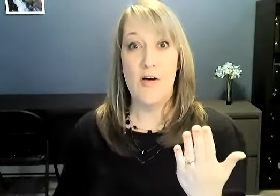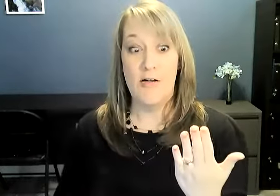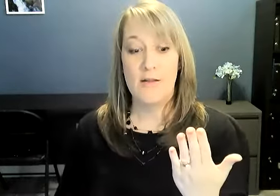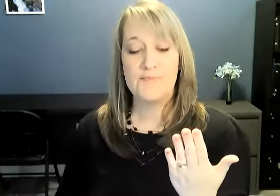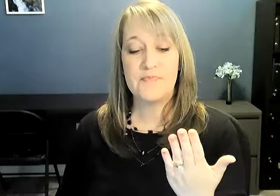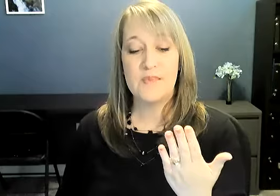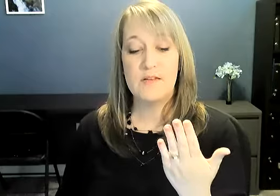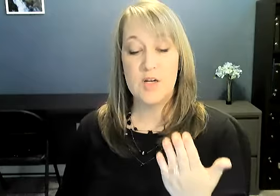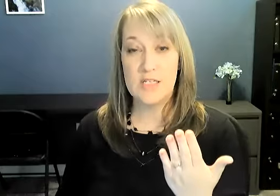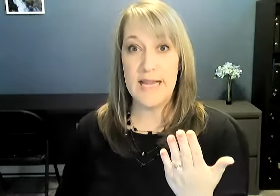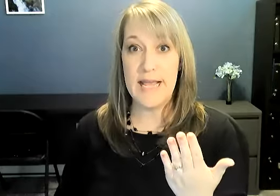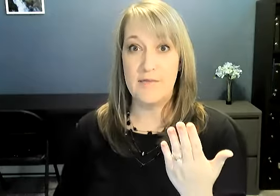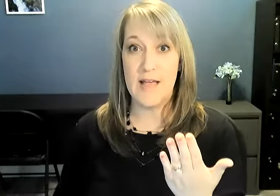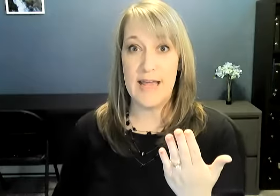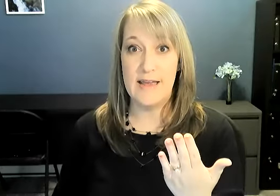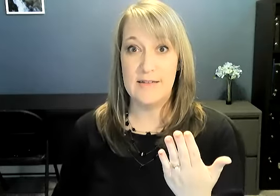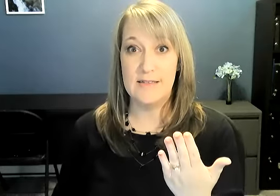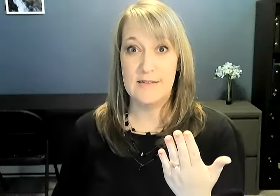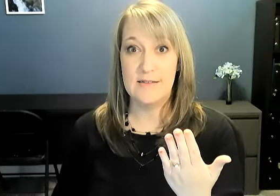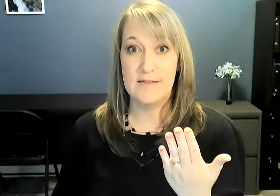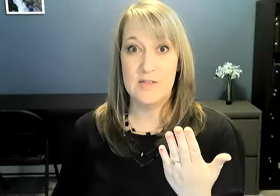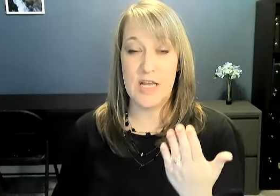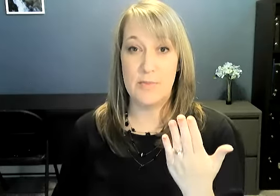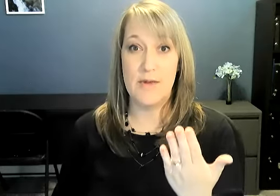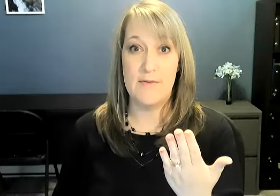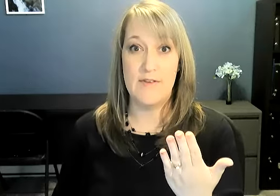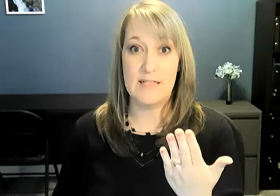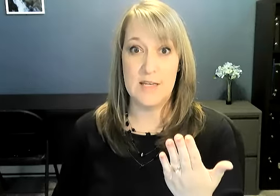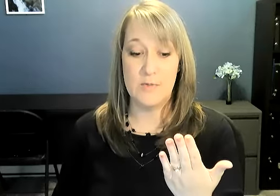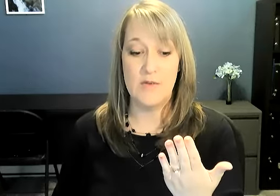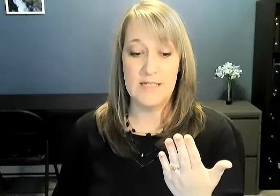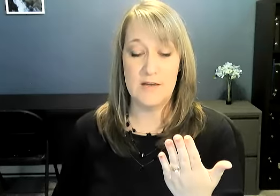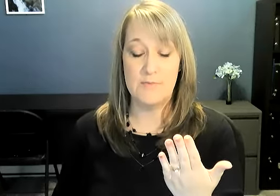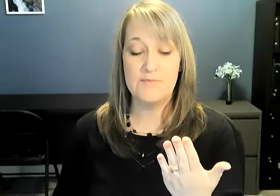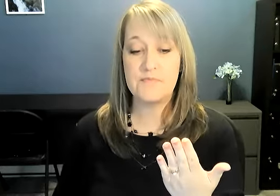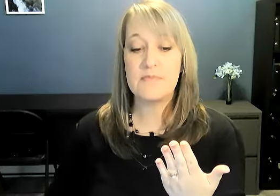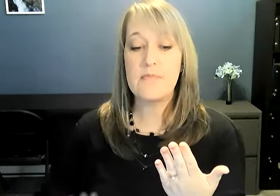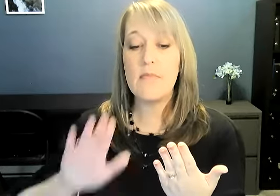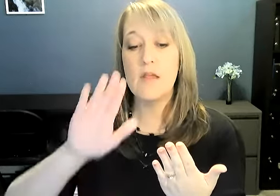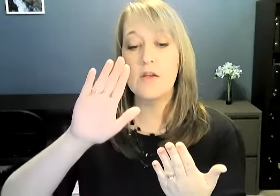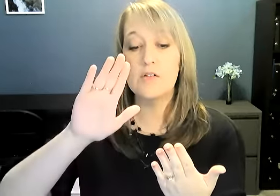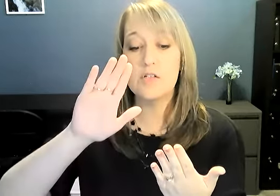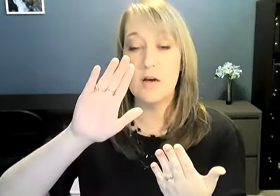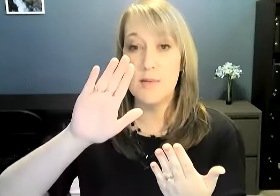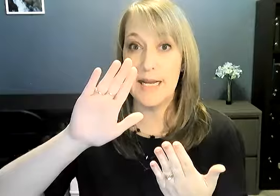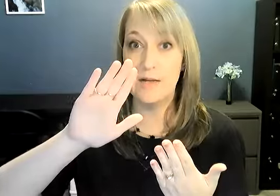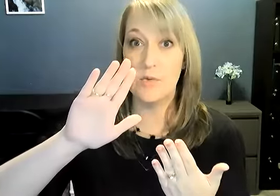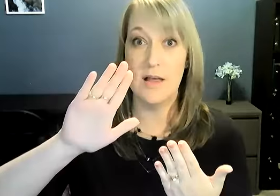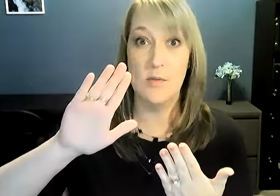all, non-dominant hand, flat hand shape facing you, palm facing you. Your dominant hand will